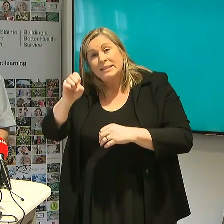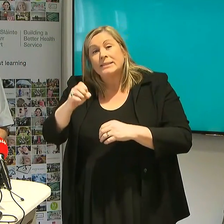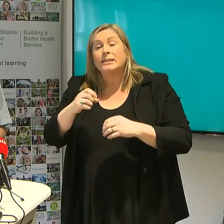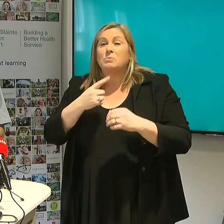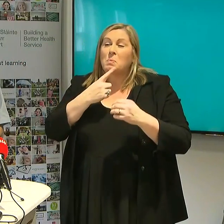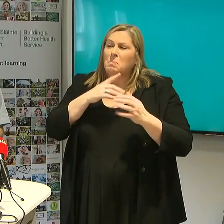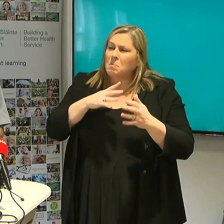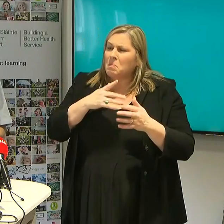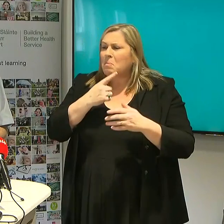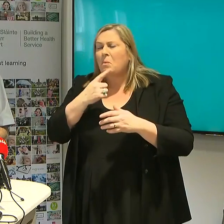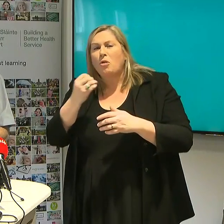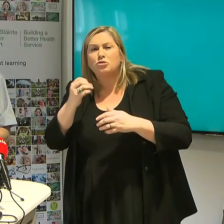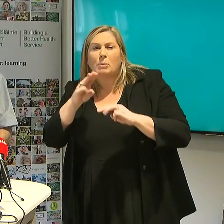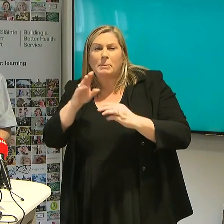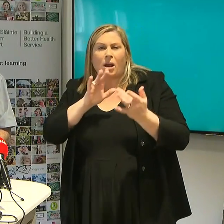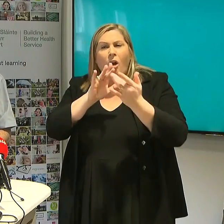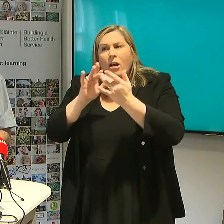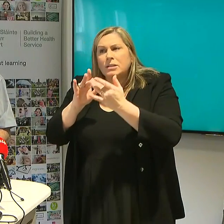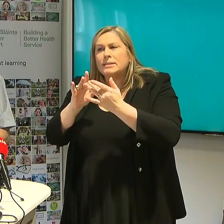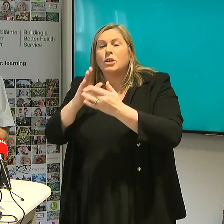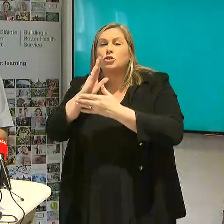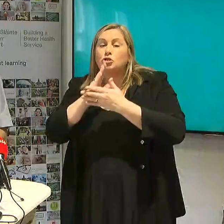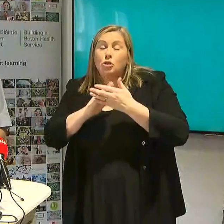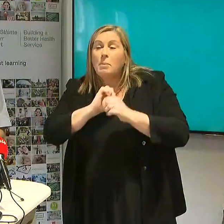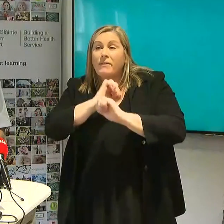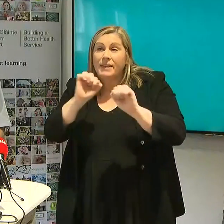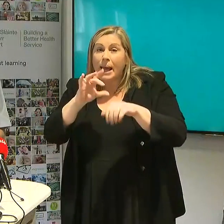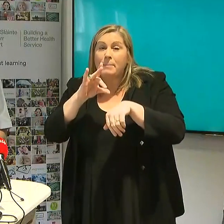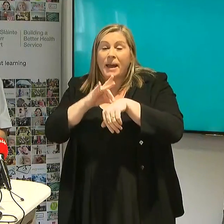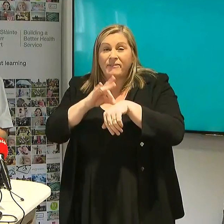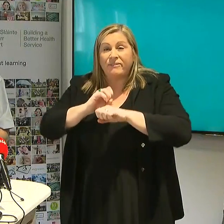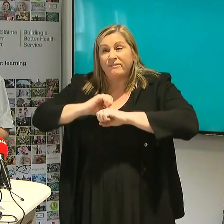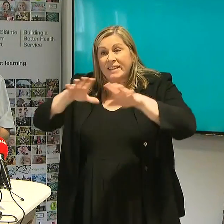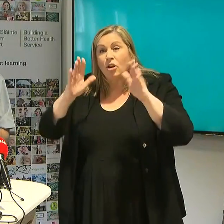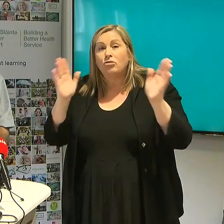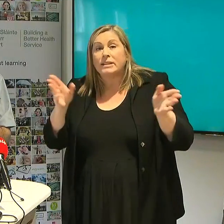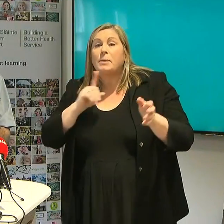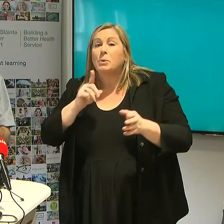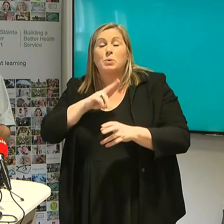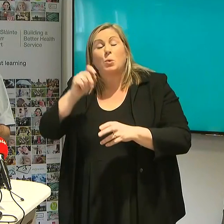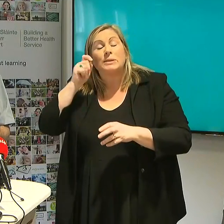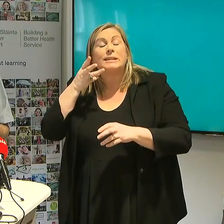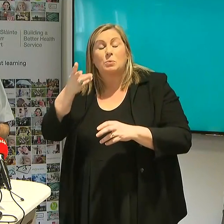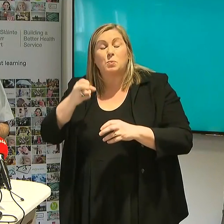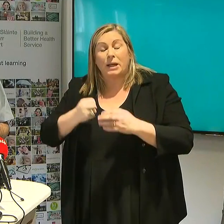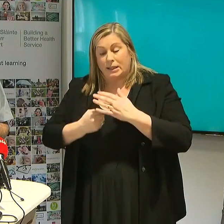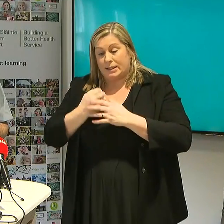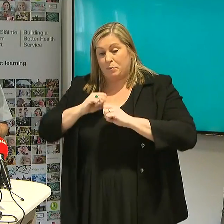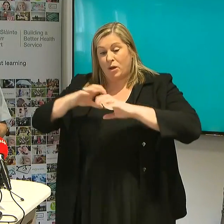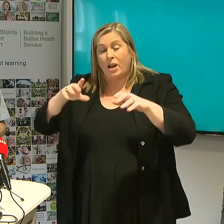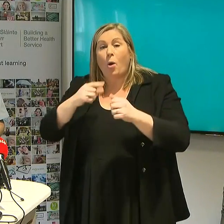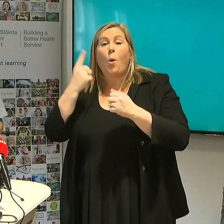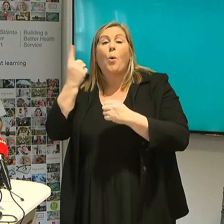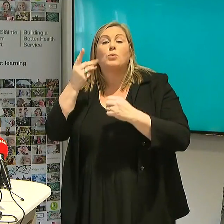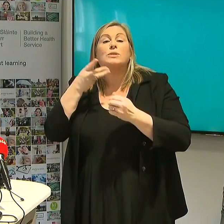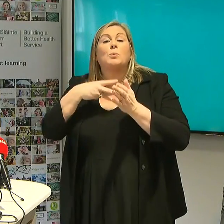infected. Of those people who are infected, we expect that they're probably not going to be shedding the virus until they start to feel unwell.